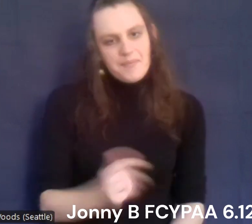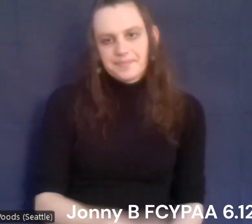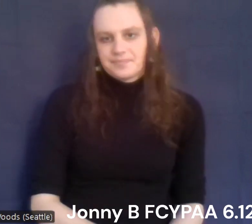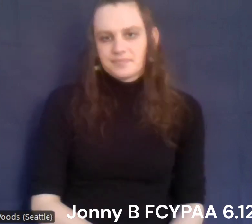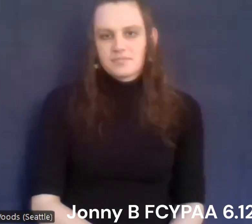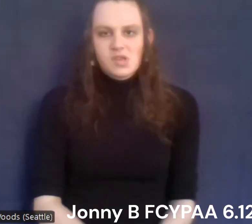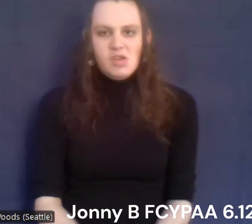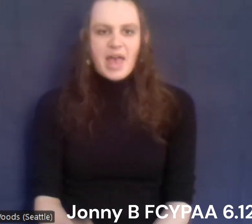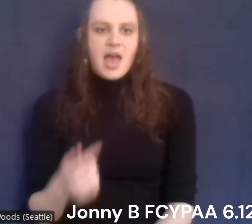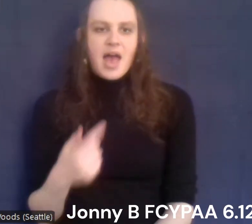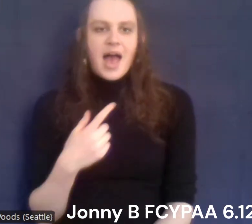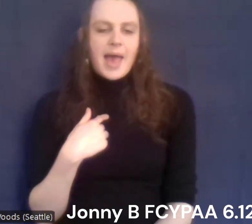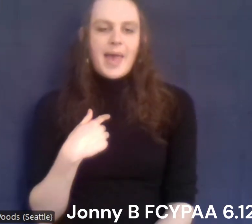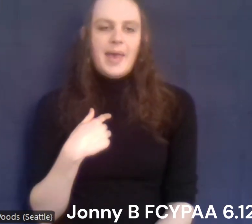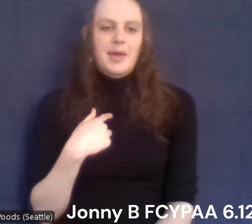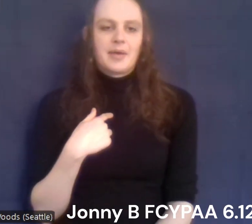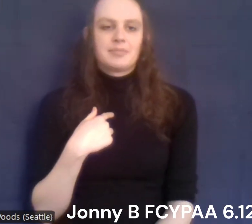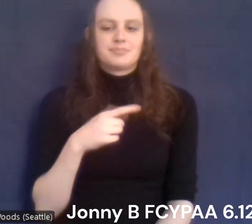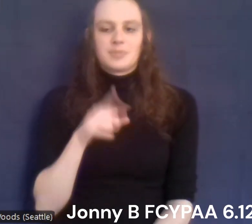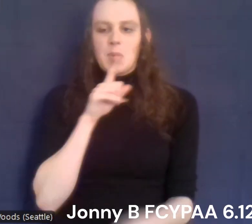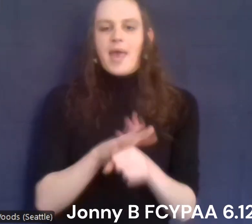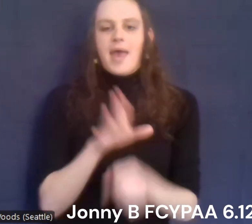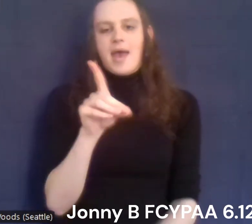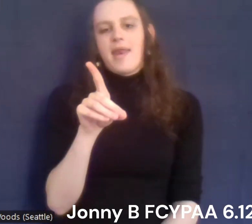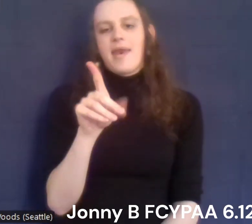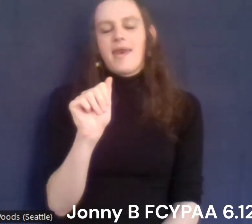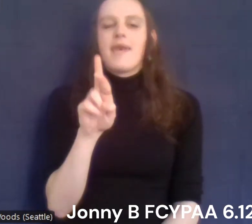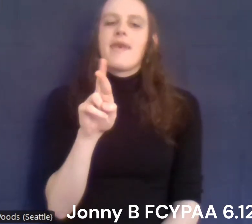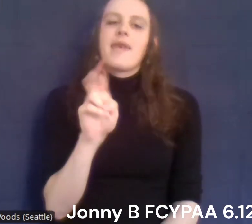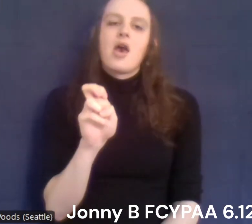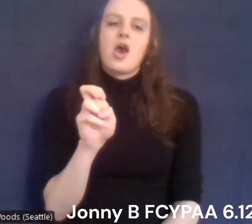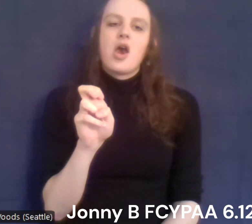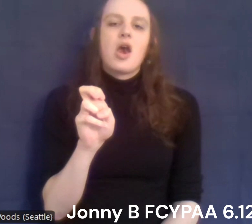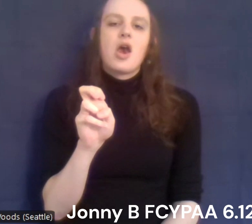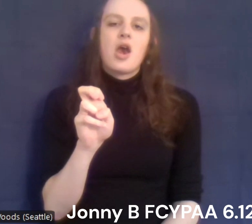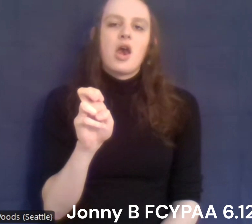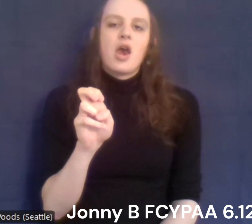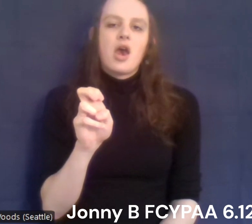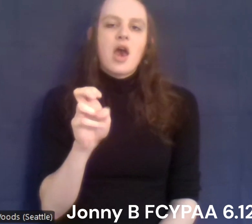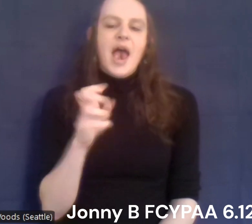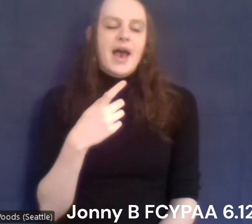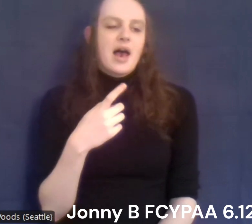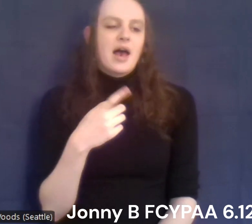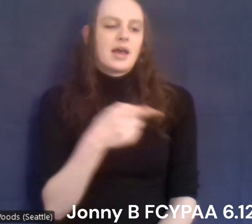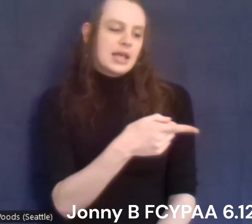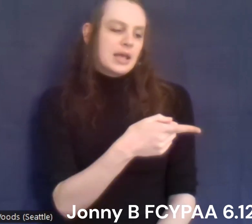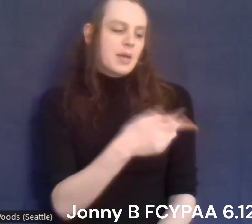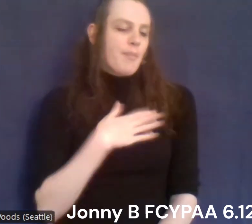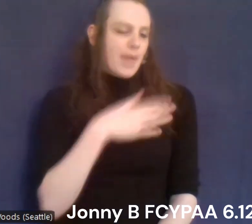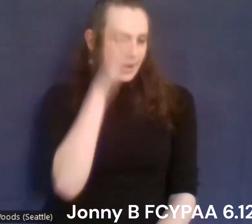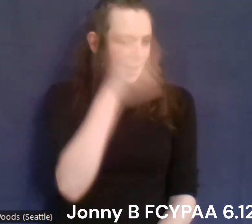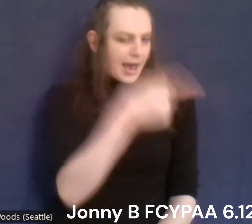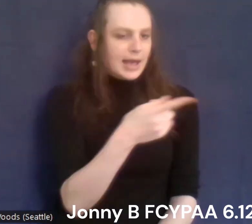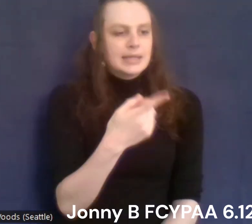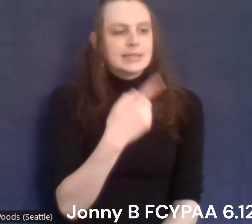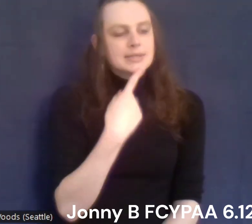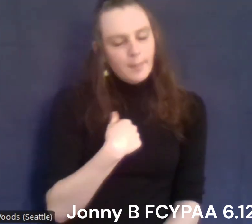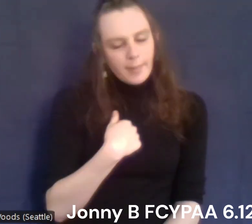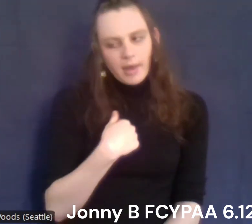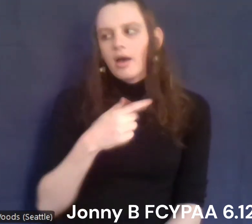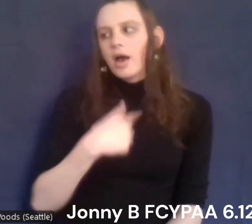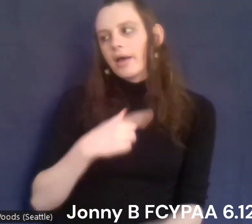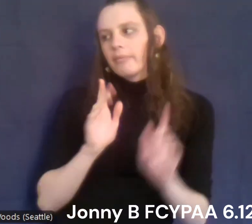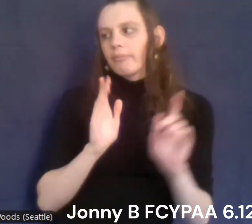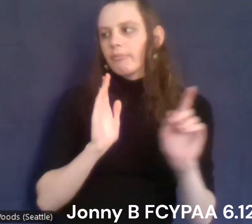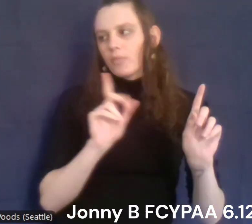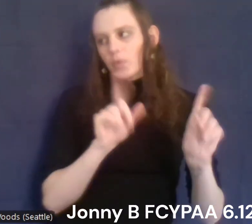of those dare kids that I kind of knew what my dad was doing. He'd say he'd go to meetings I didn't really understand, and as I grew up, I